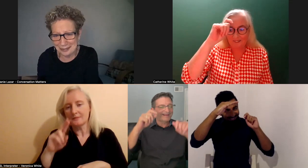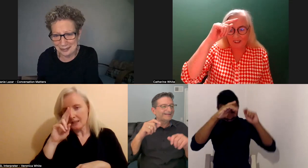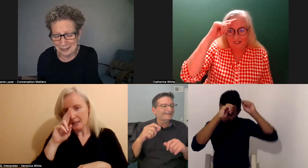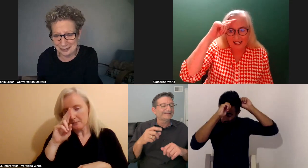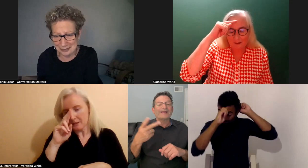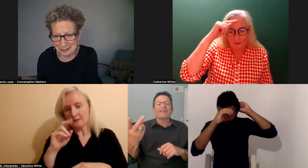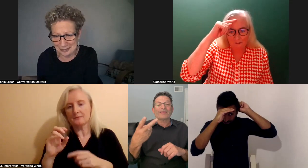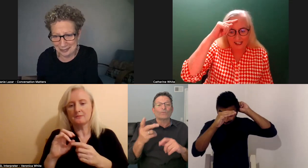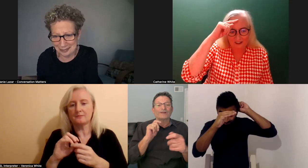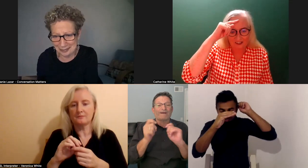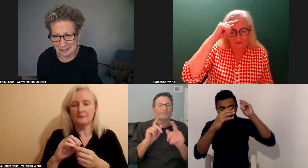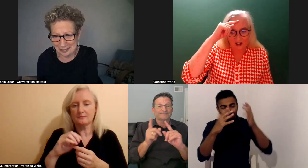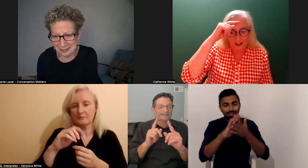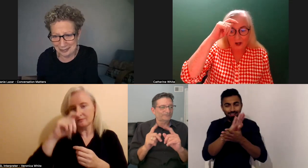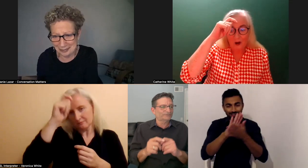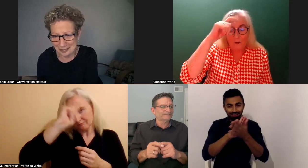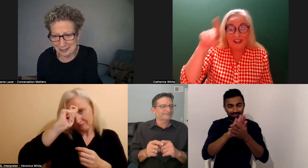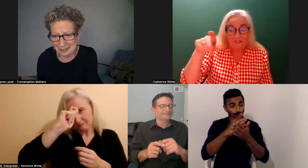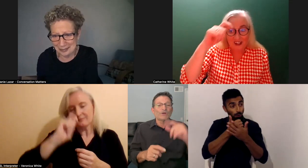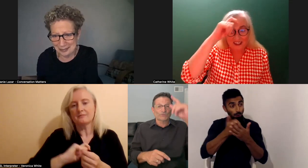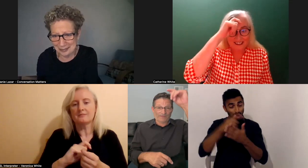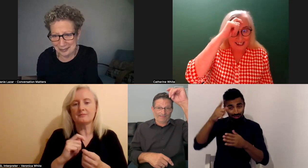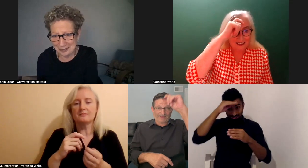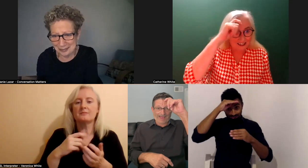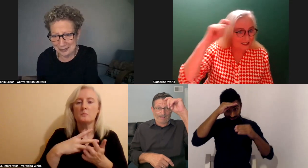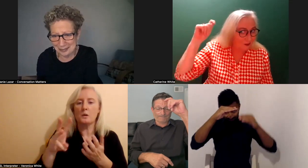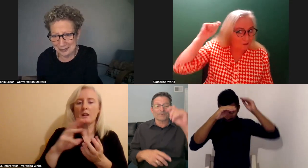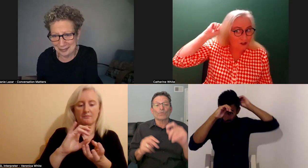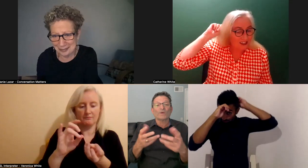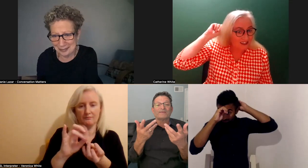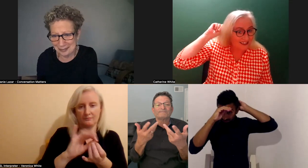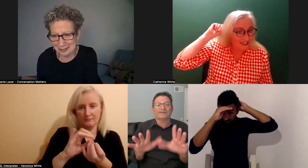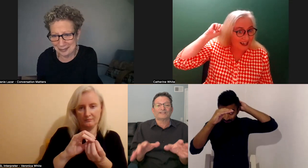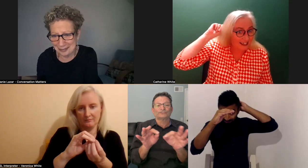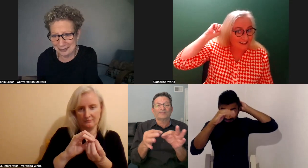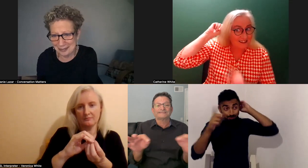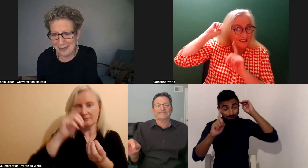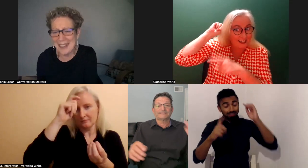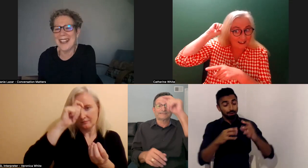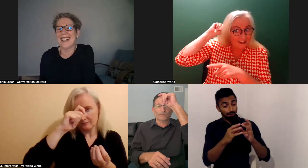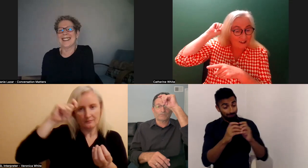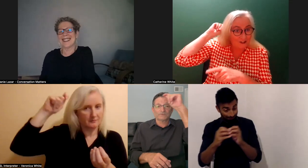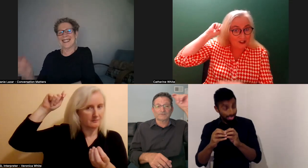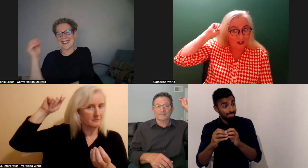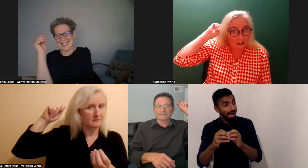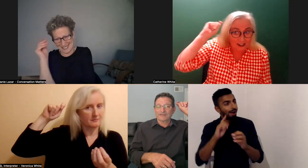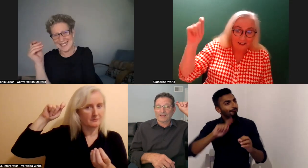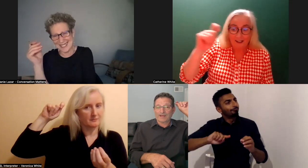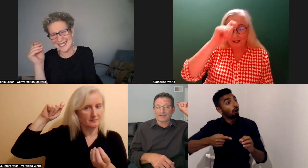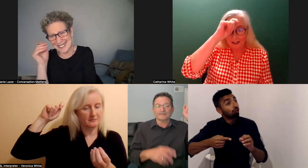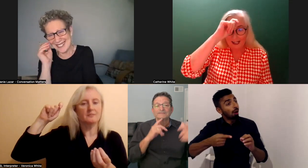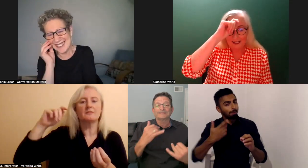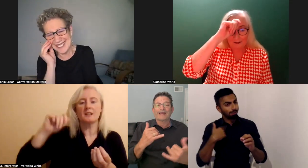So the flat cap would be here at the front. When they finished the sentence, they would push it to the side to say, your